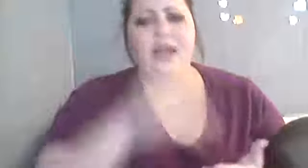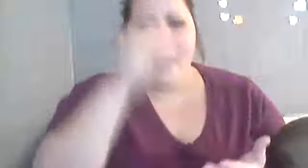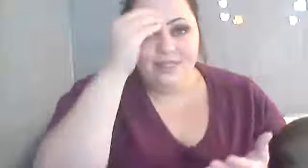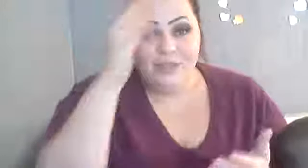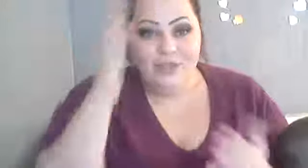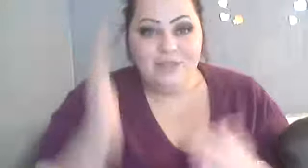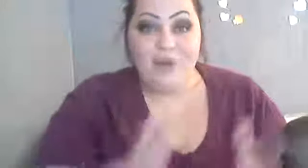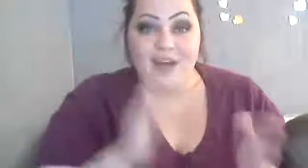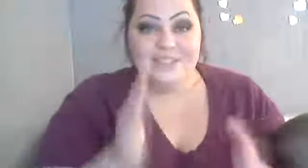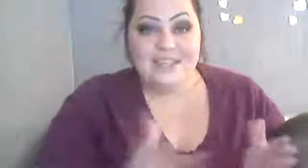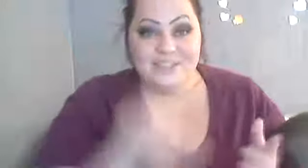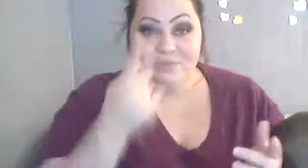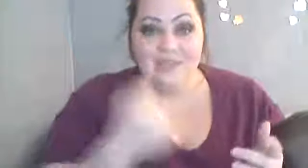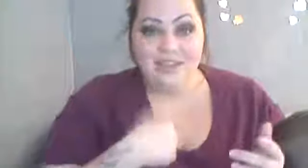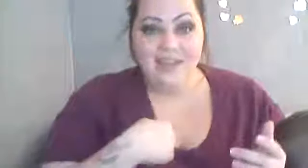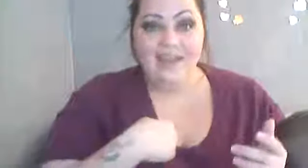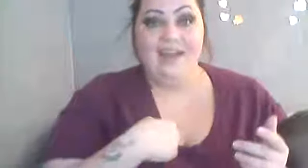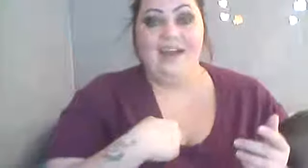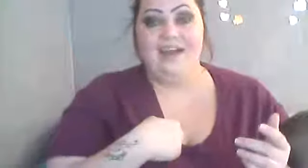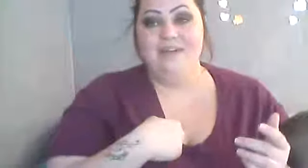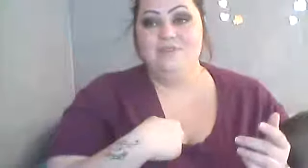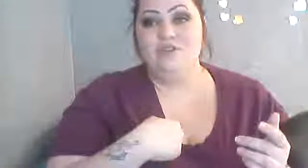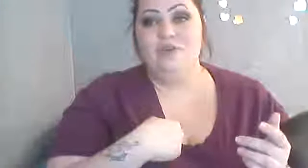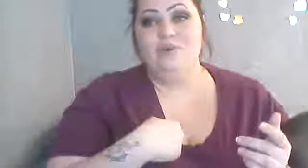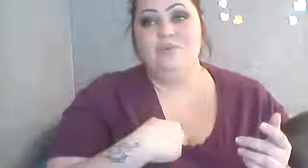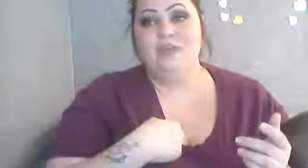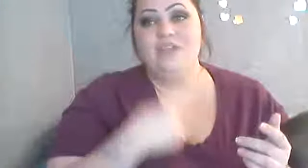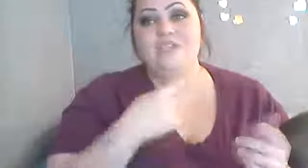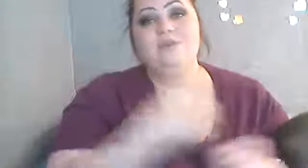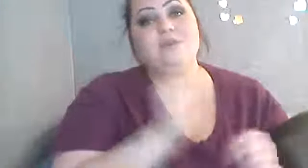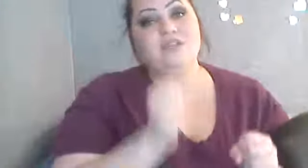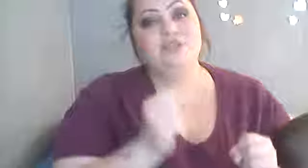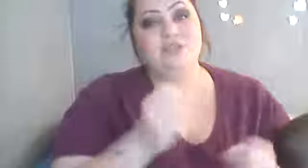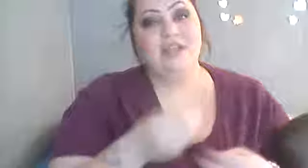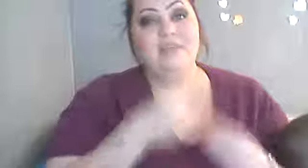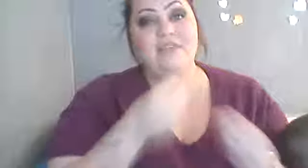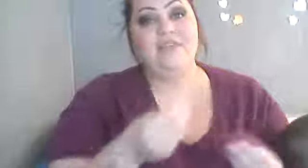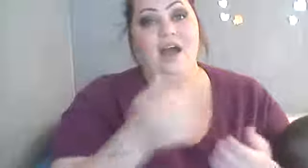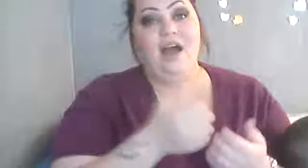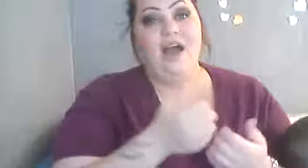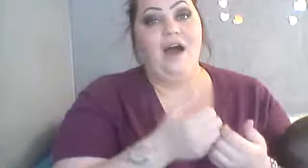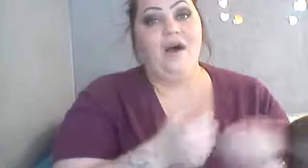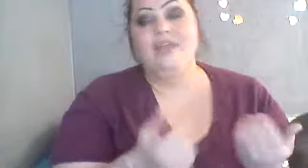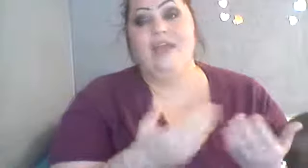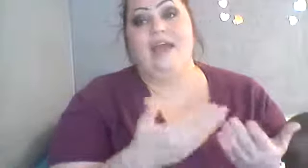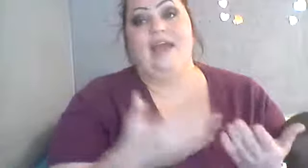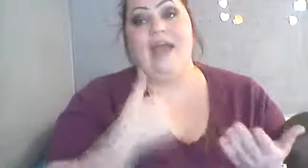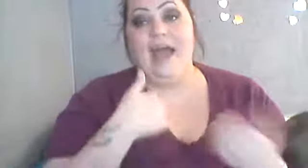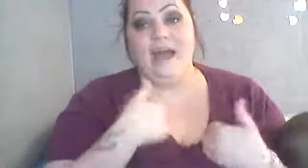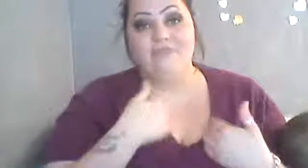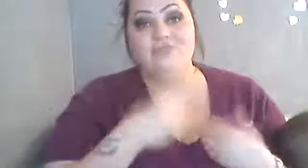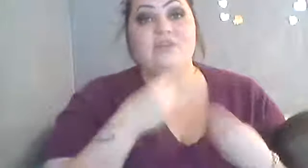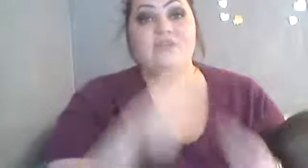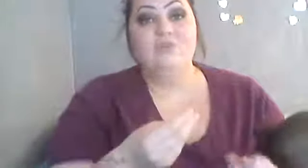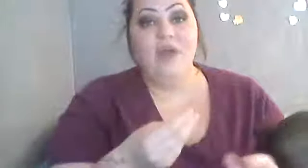a learning process for me. So I just want to make sure that I'm giving all that I have to give you guys